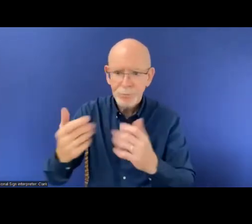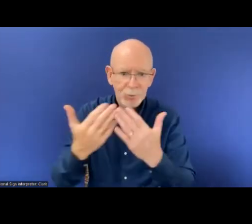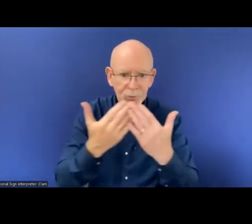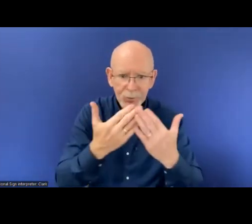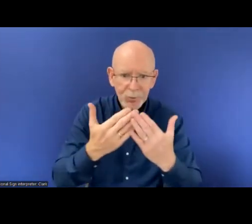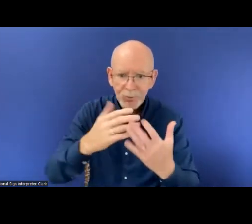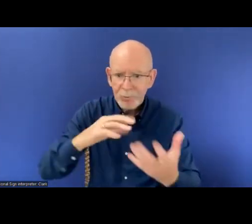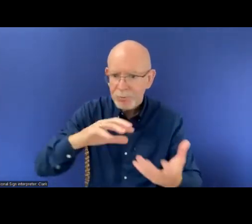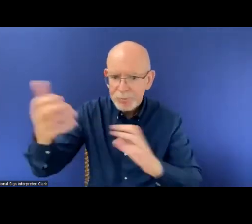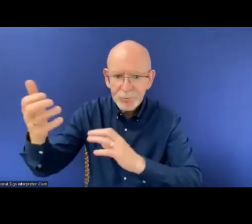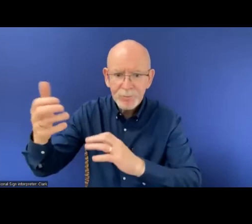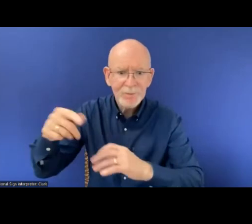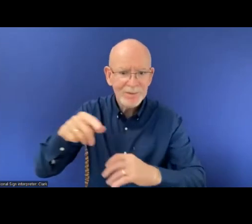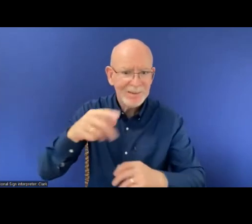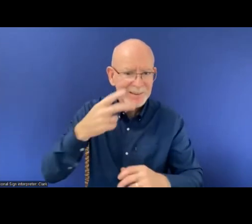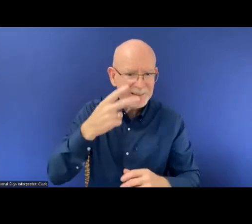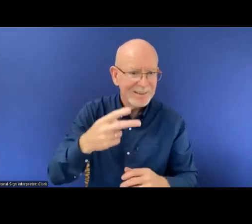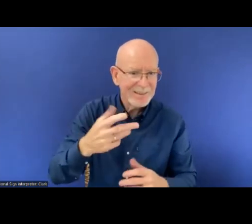but